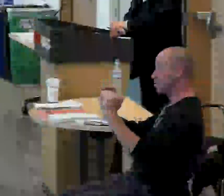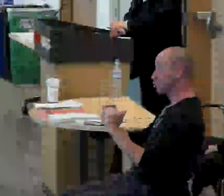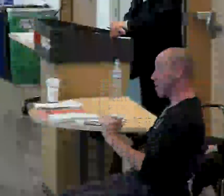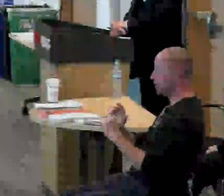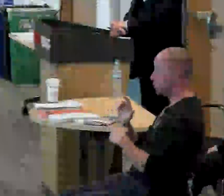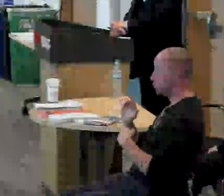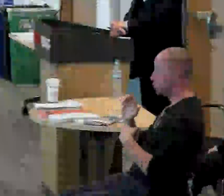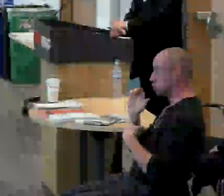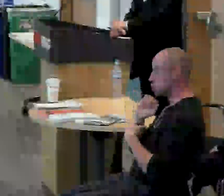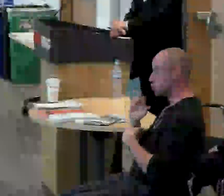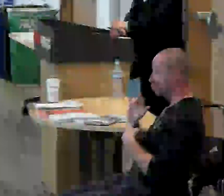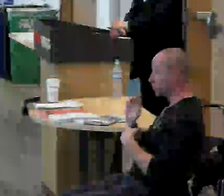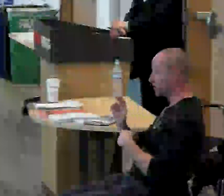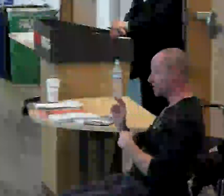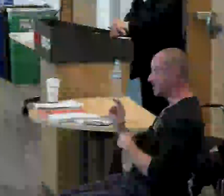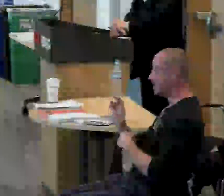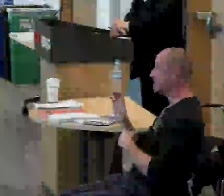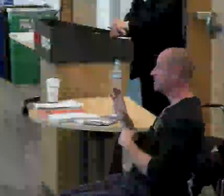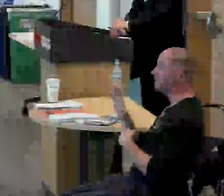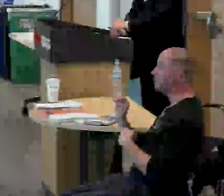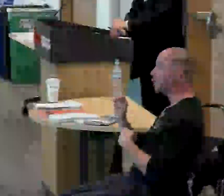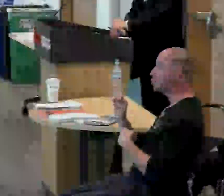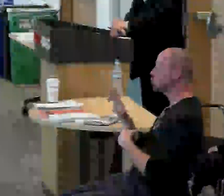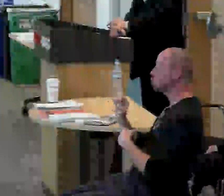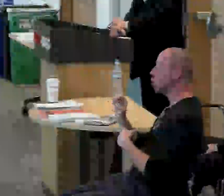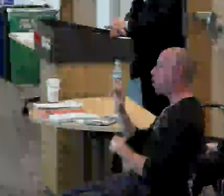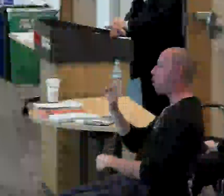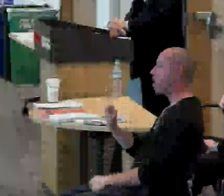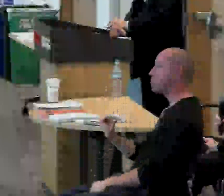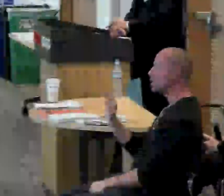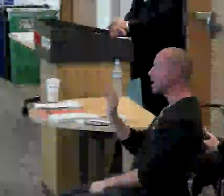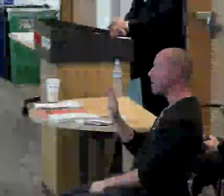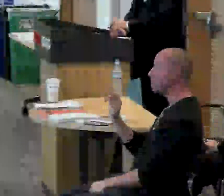with a CBO score of 1.9 billion. And there you go.